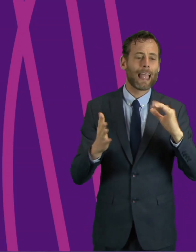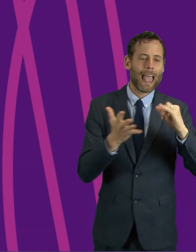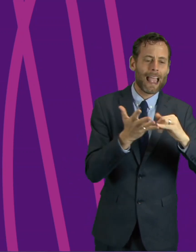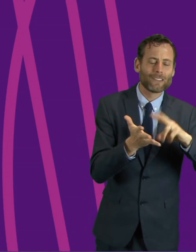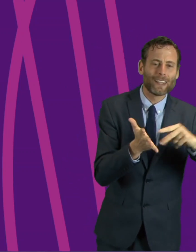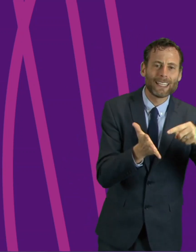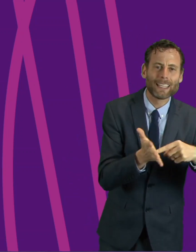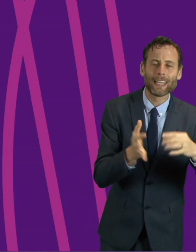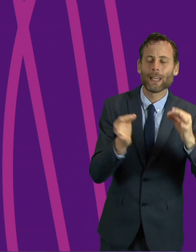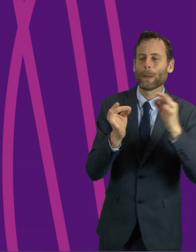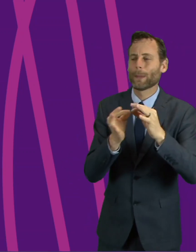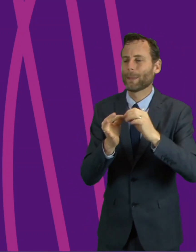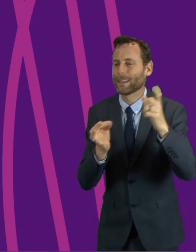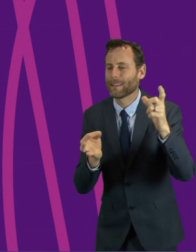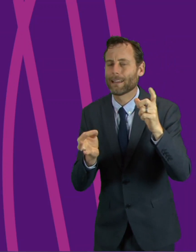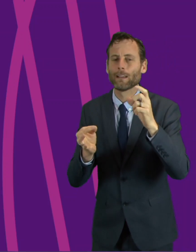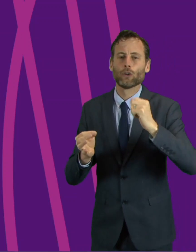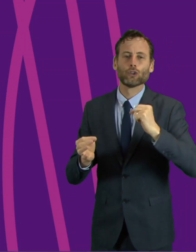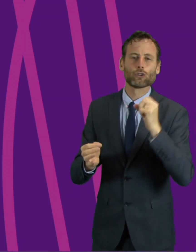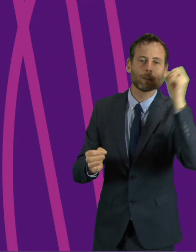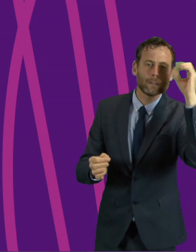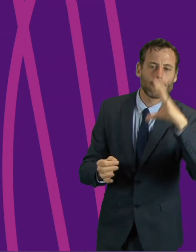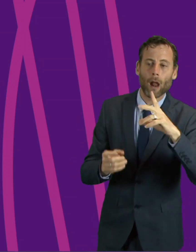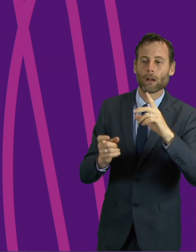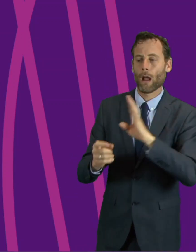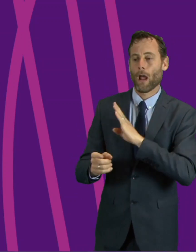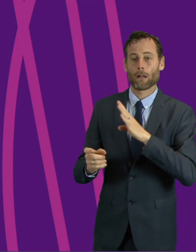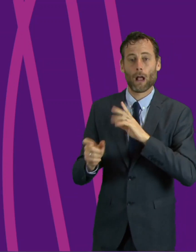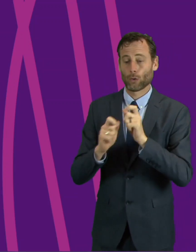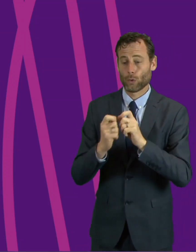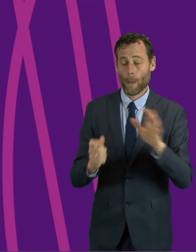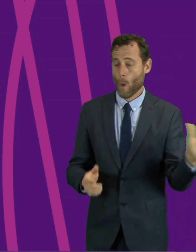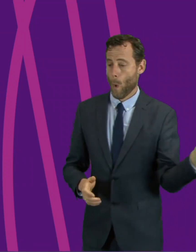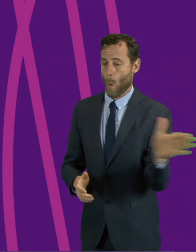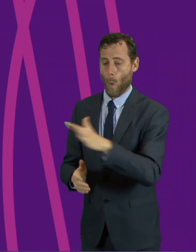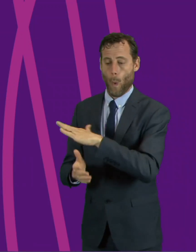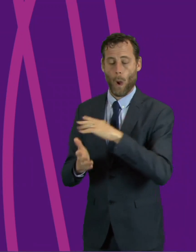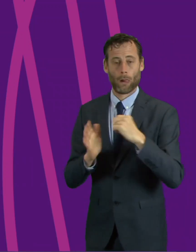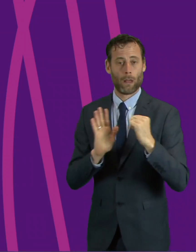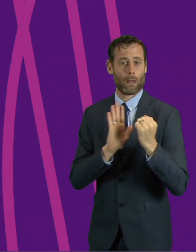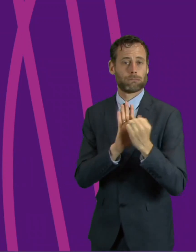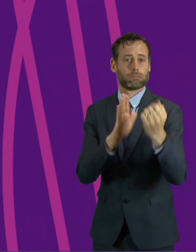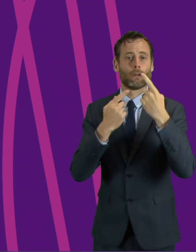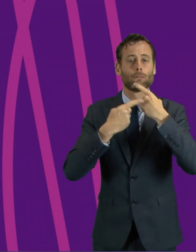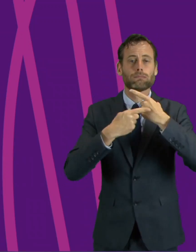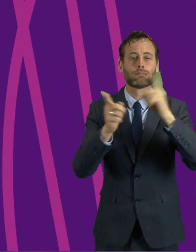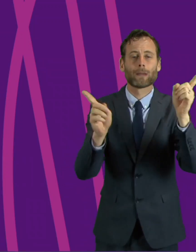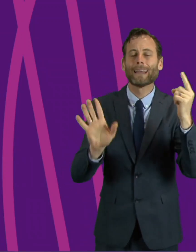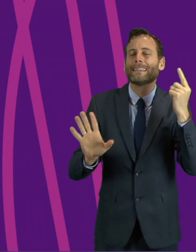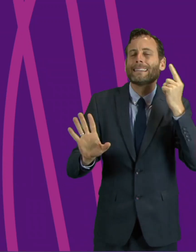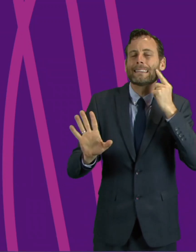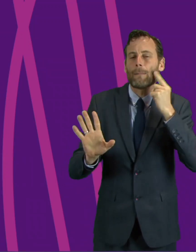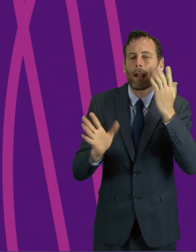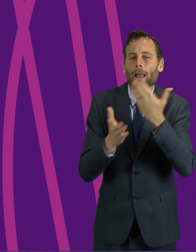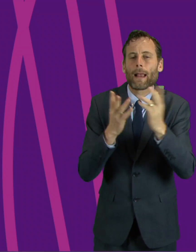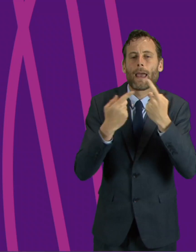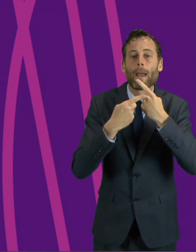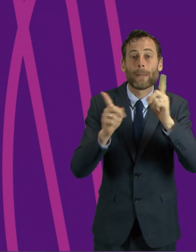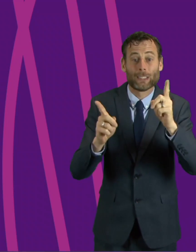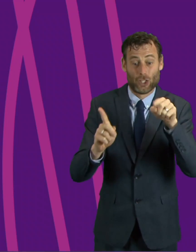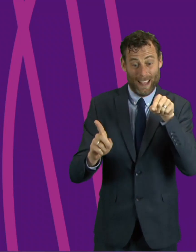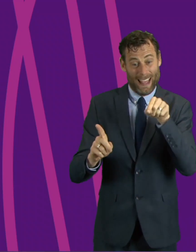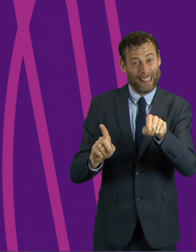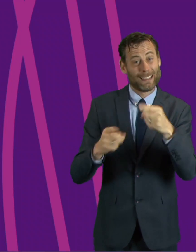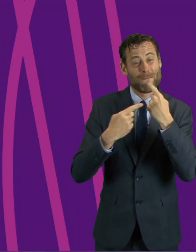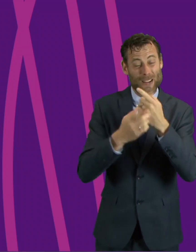read the Scottish Sun or the Guardian, you've received the same advice and the same message. Simplicity saves lives. So